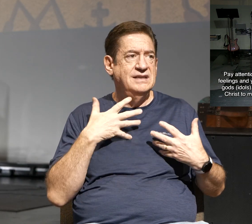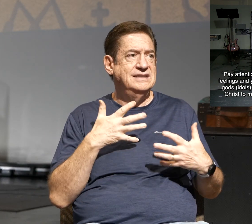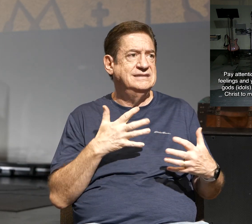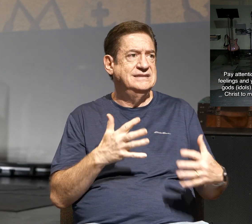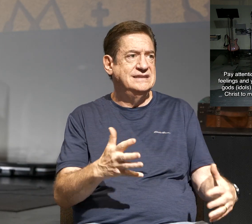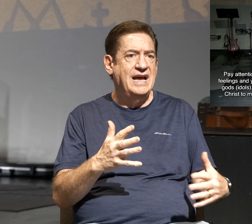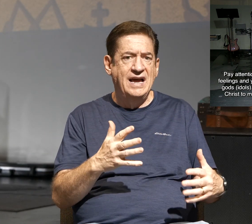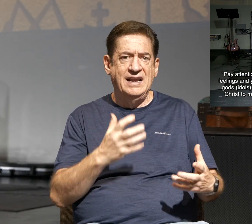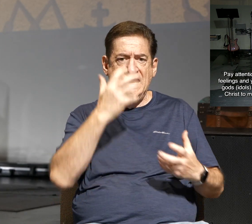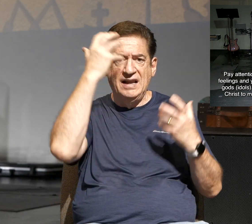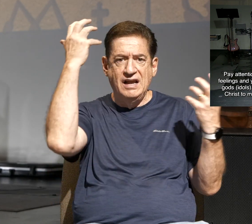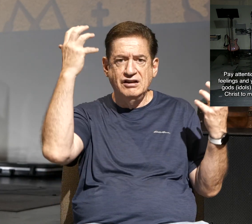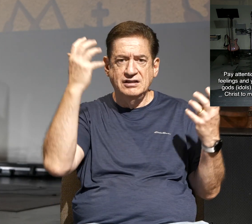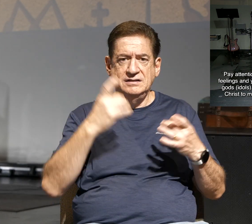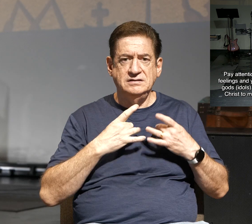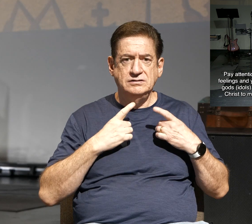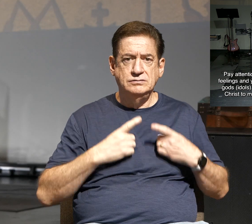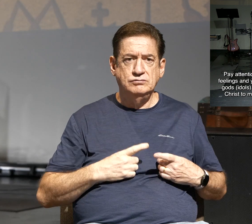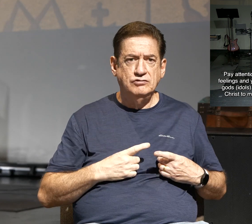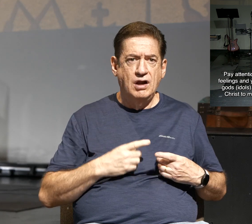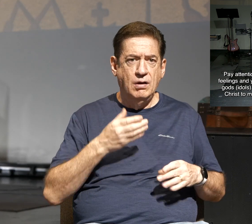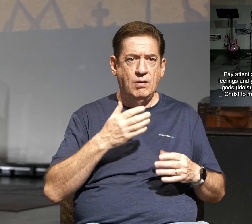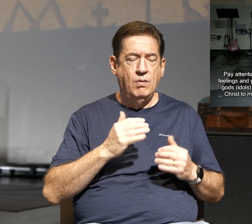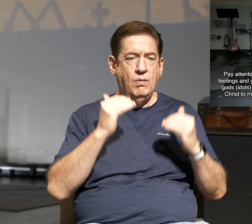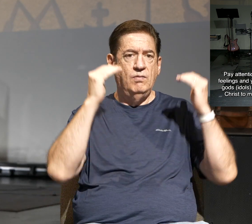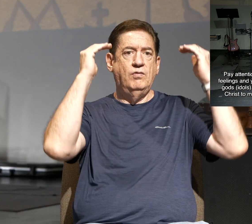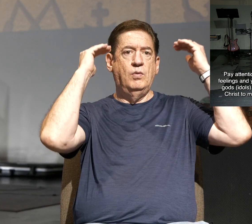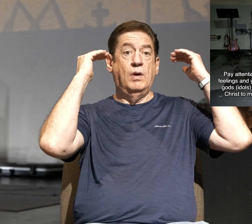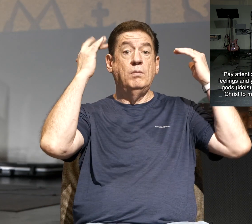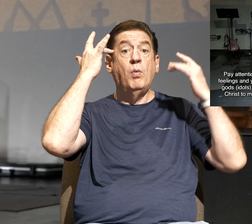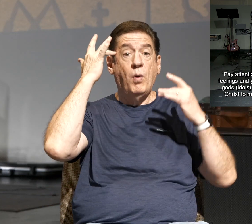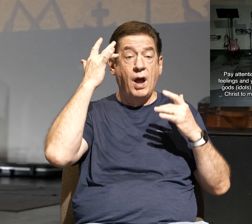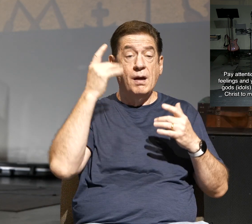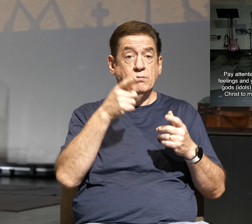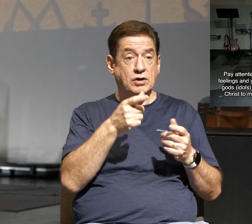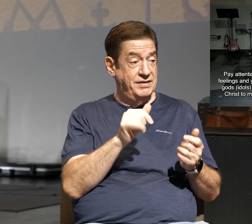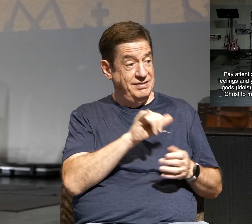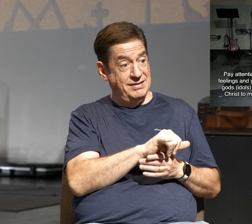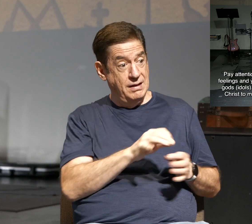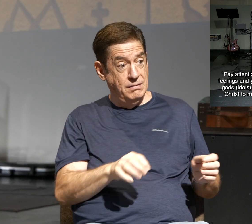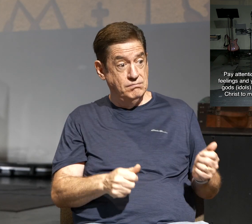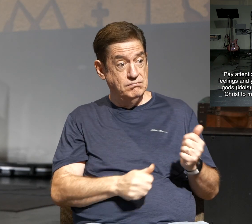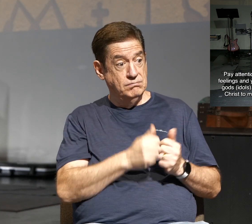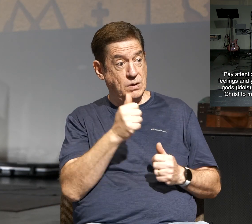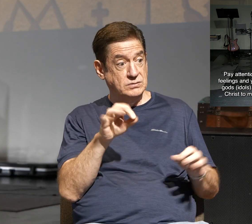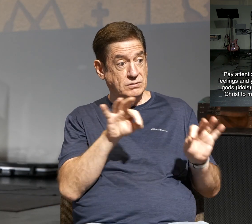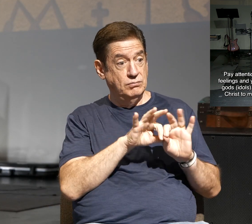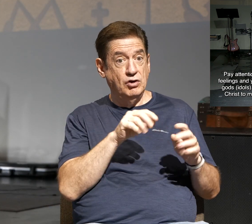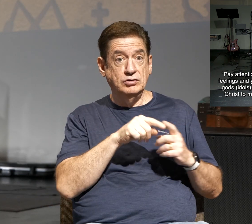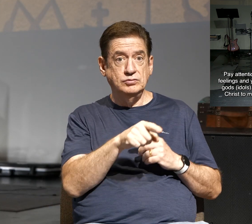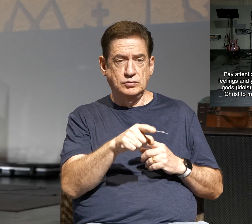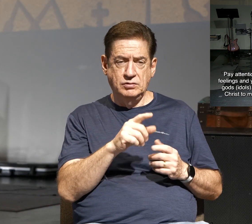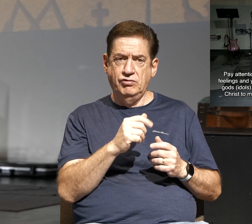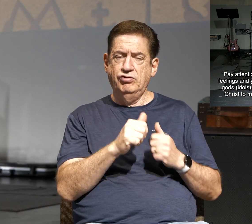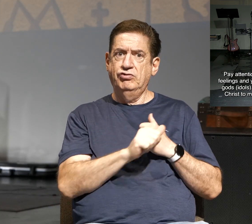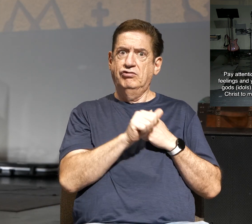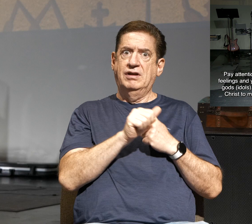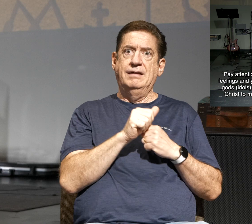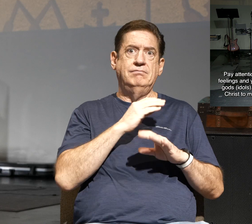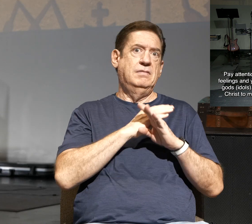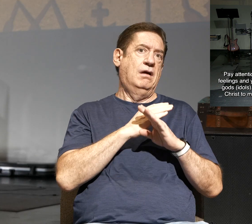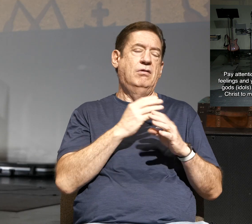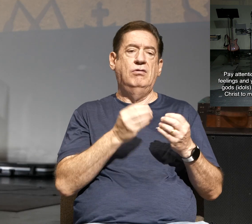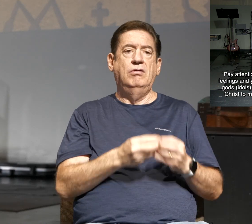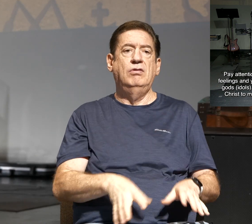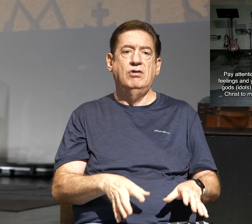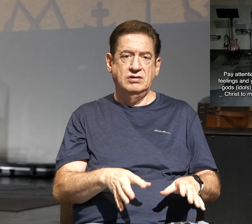anxiety, anger, and depression overwhelm you because that which is most important to you is being threatened, blocked, or maybe lost,